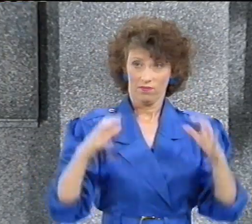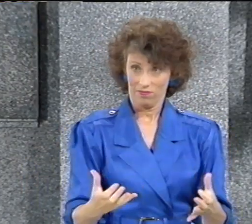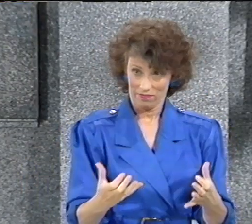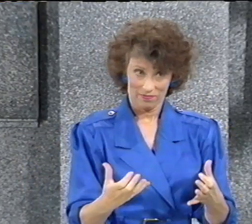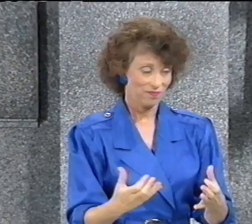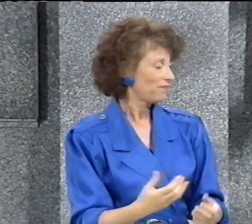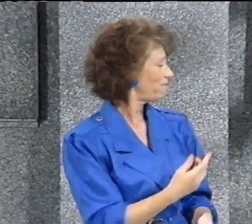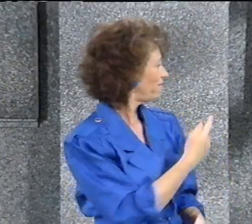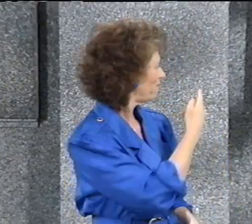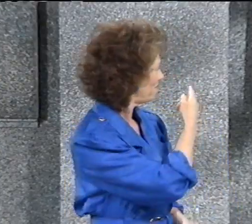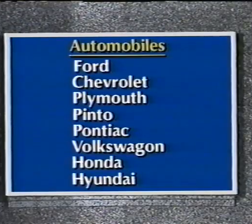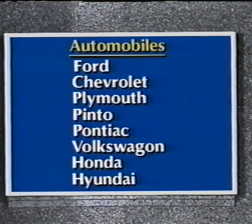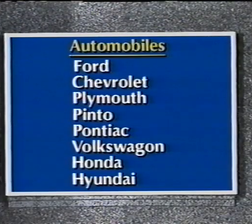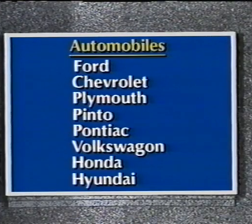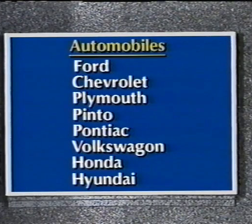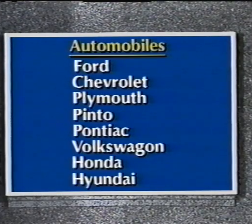Try another category now.